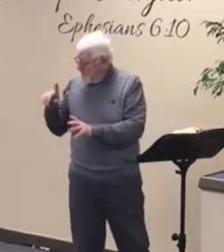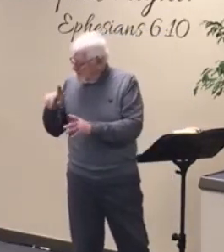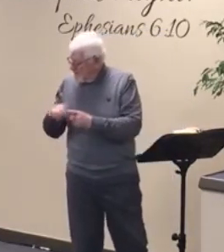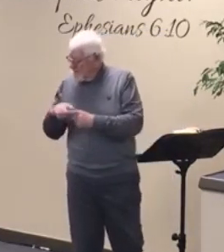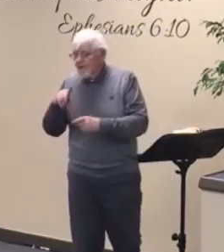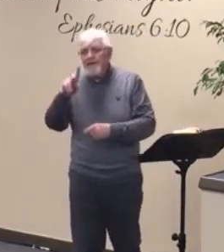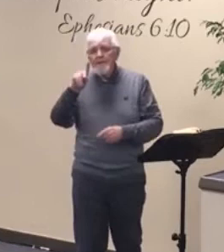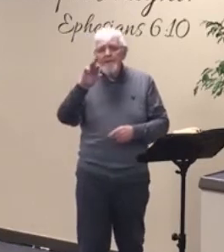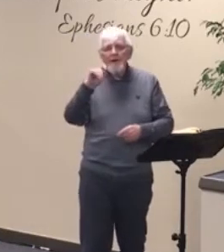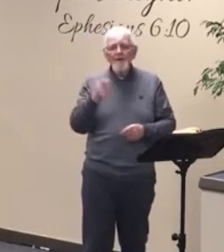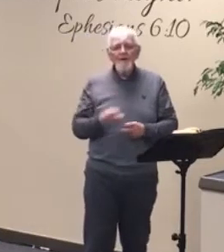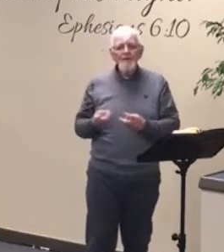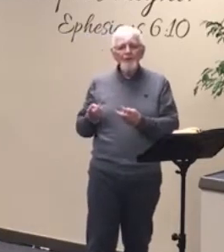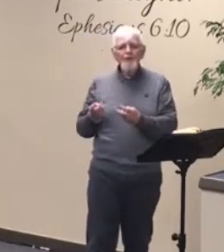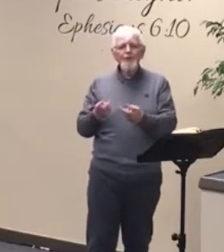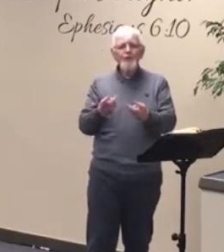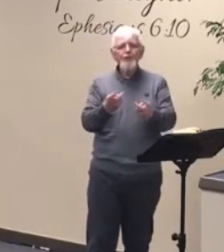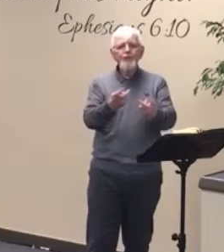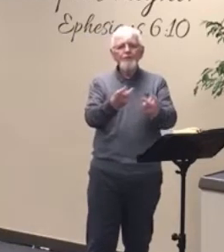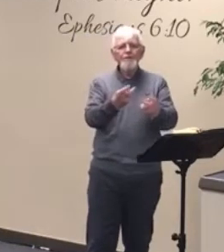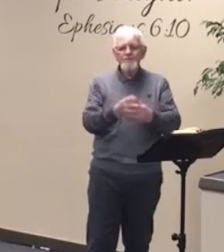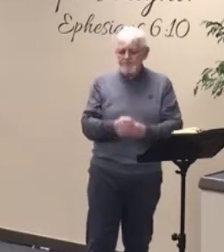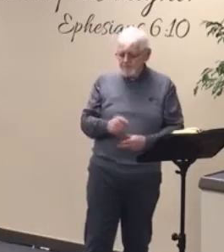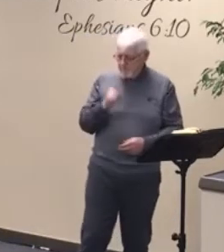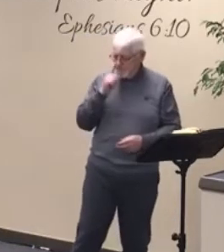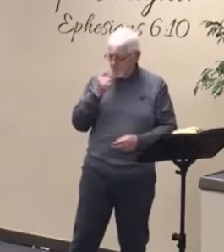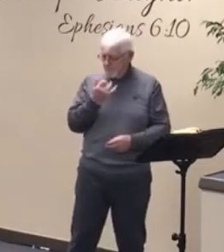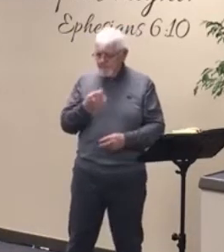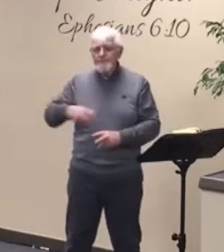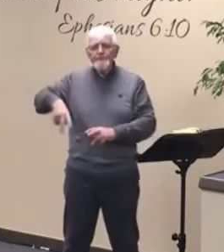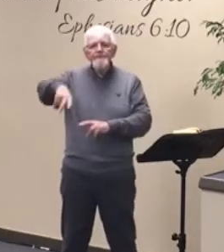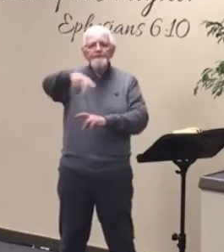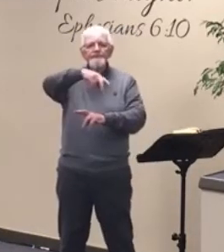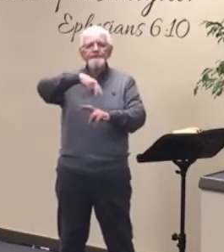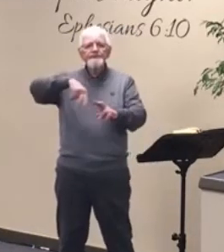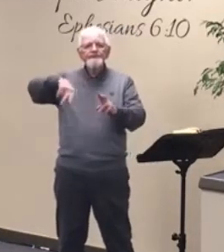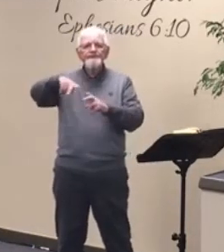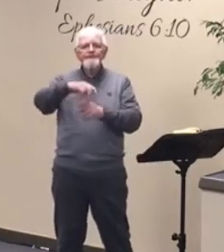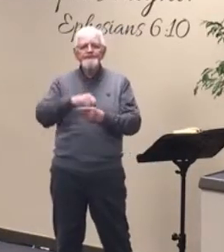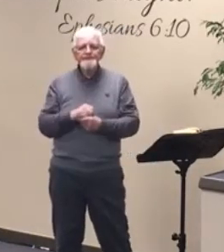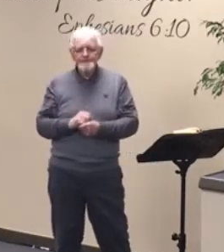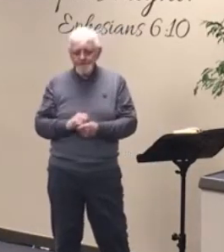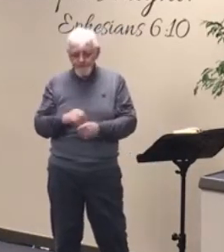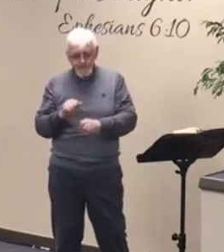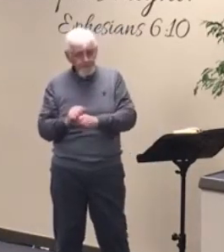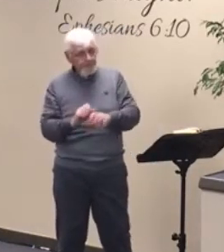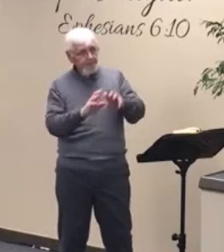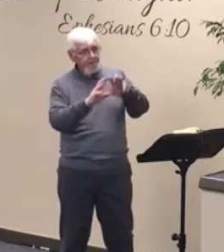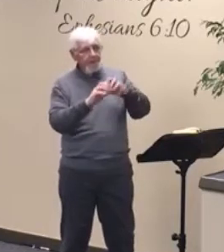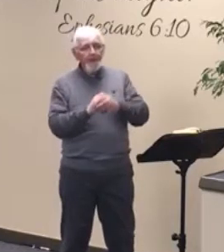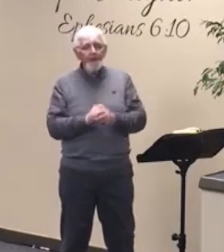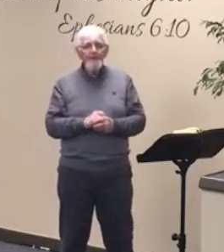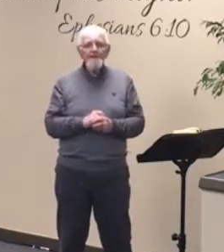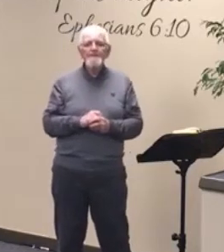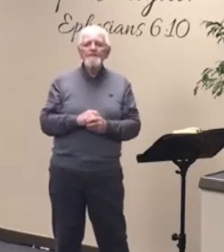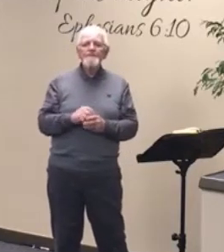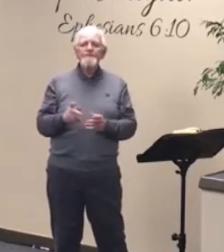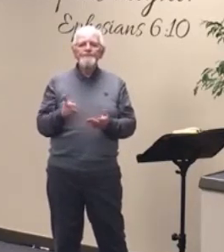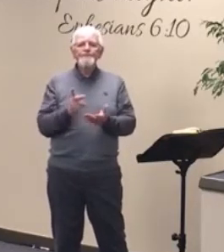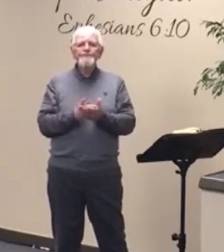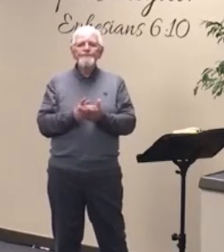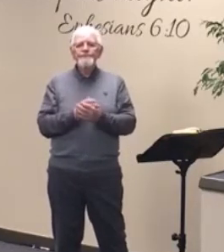I just wanted to go ski in some circles, and that got boring real quick. So I found these hills out there at this park over, it's called Almond Park, you know